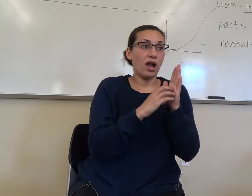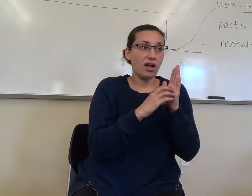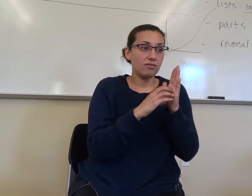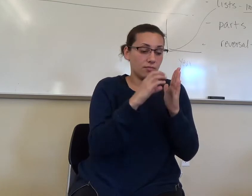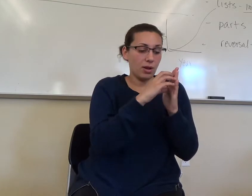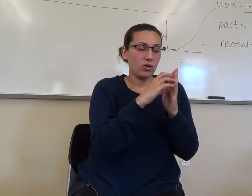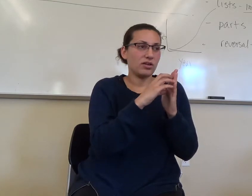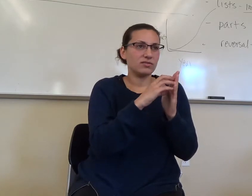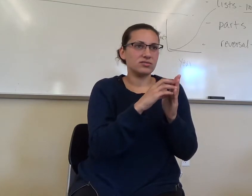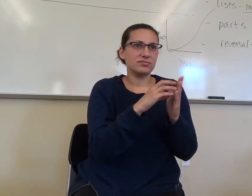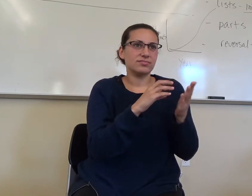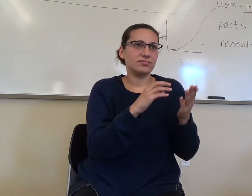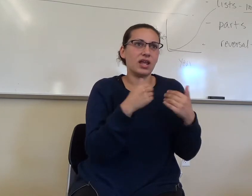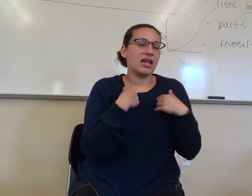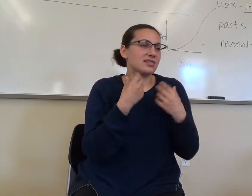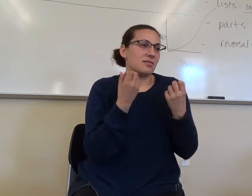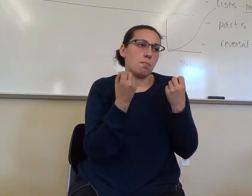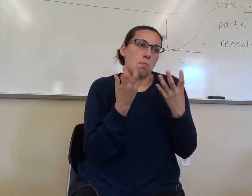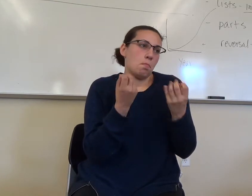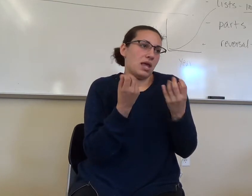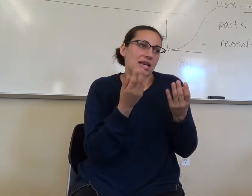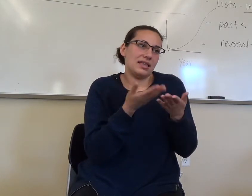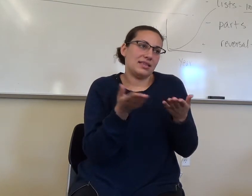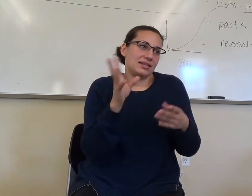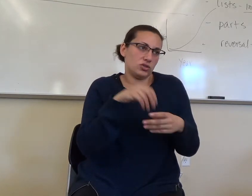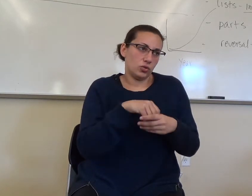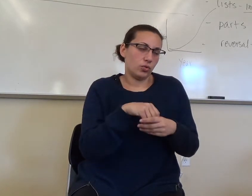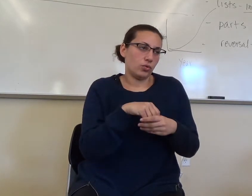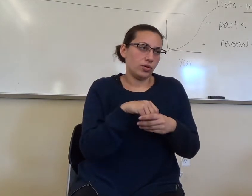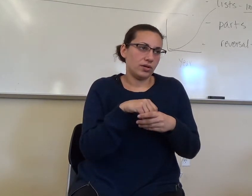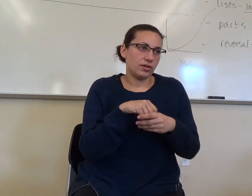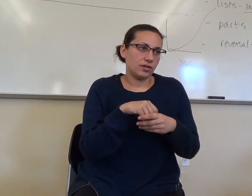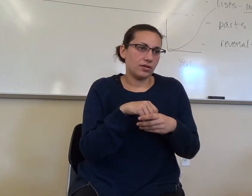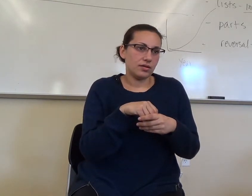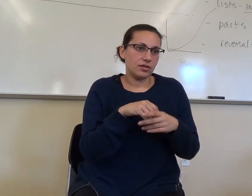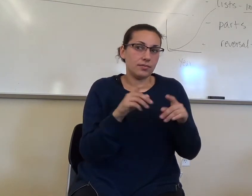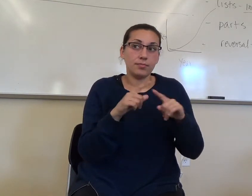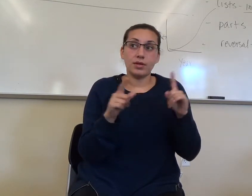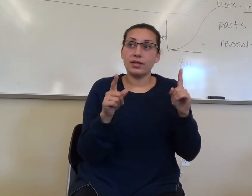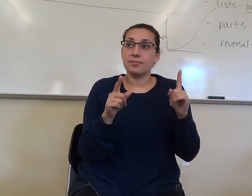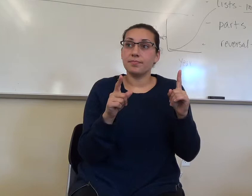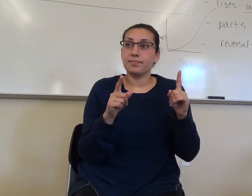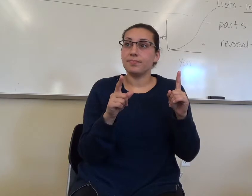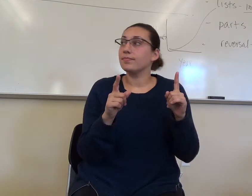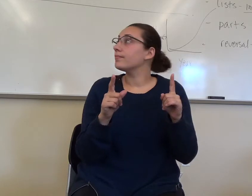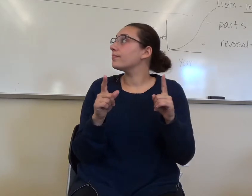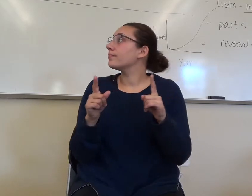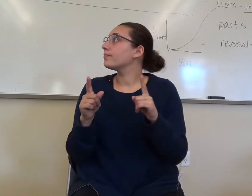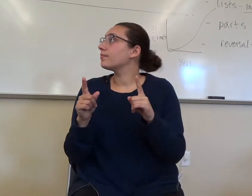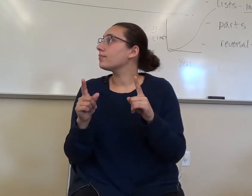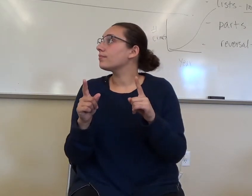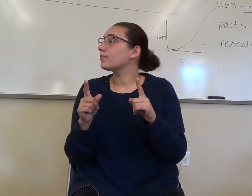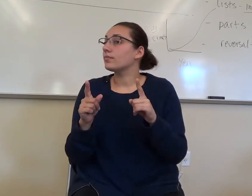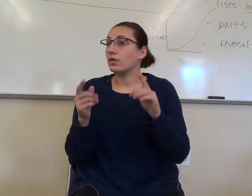type. It has a bunch of other stuff in it. But the overall, the main organization of this, the main organization is probably a